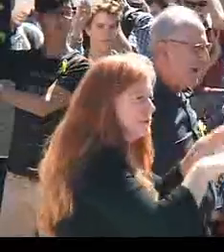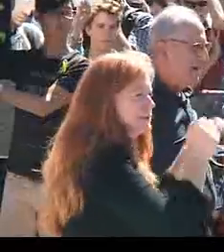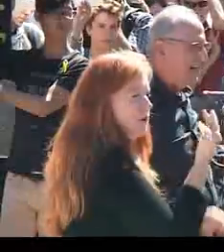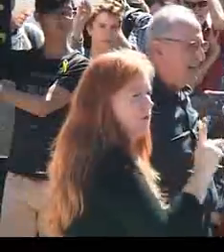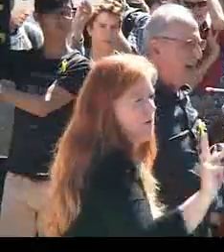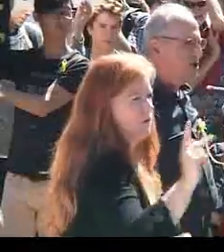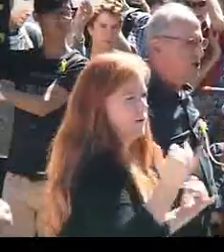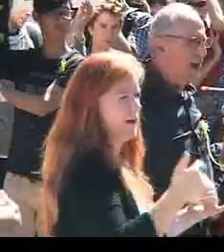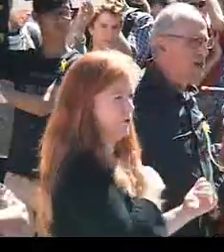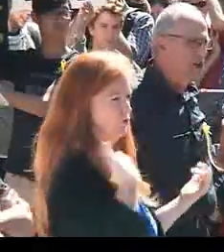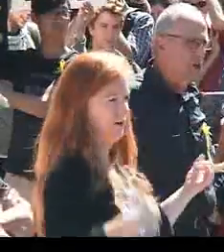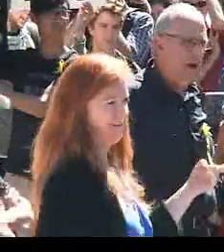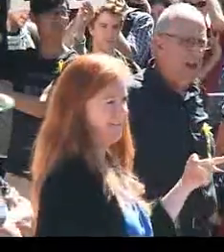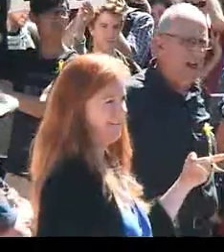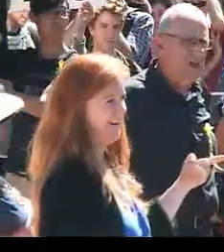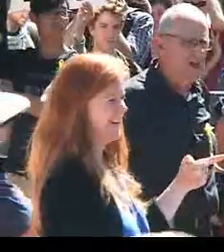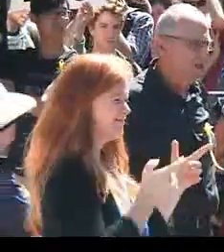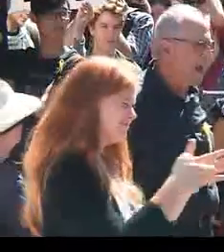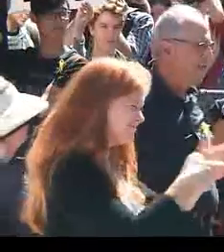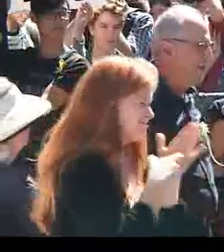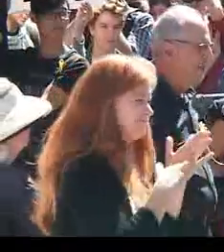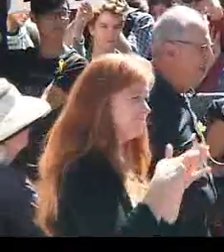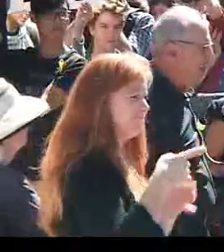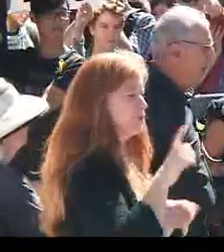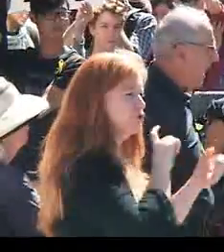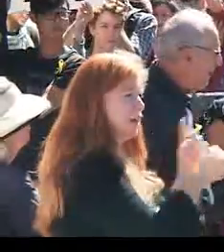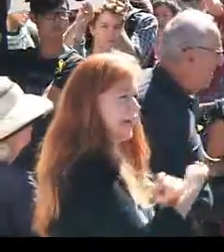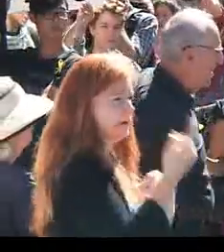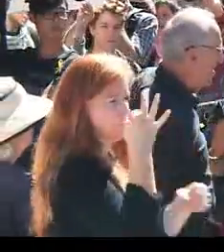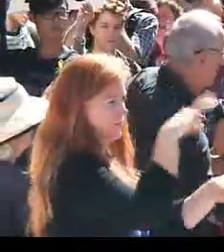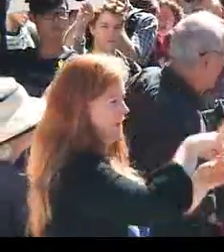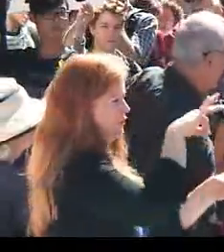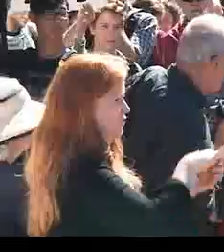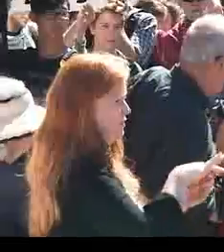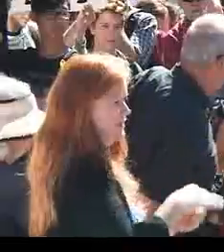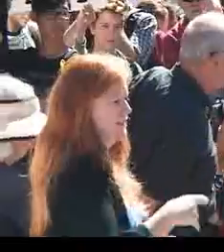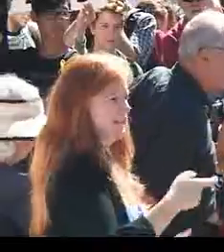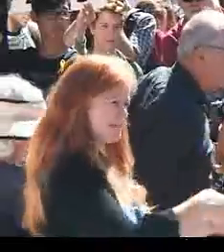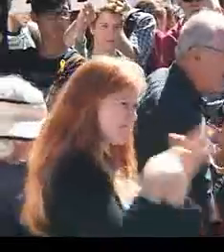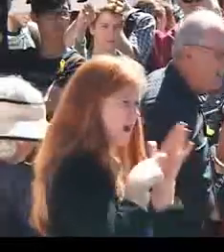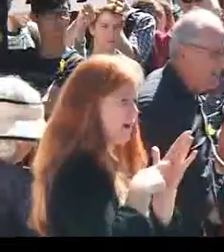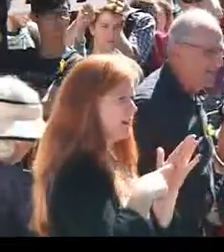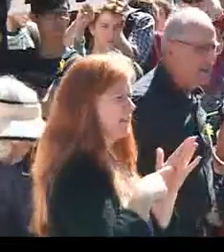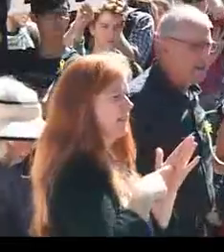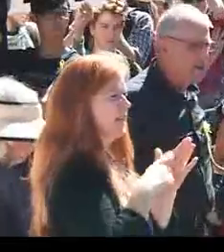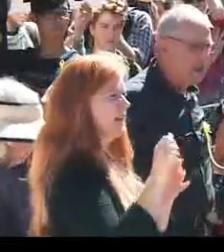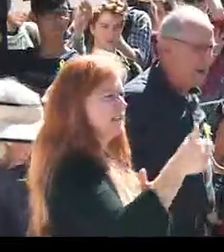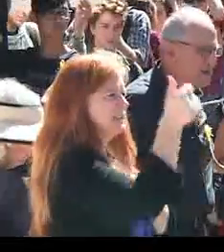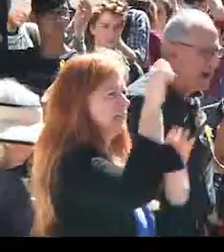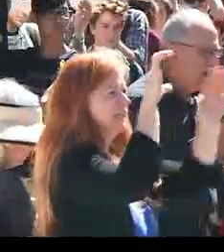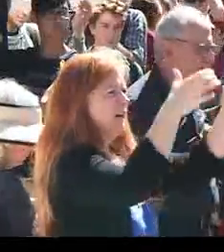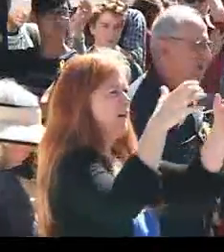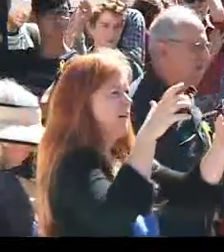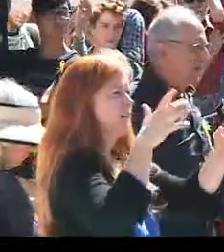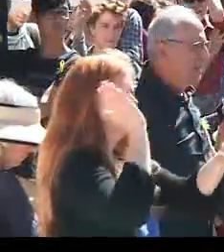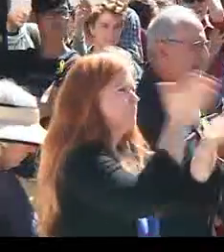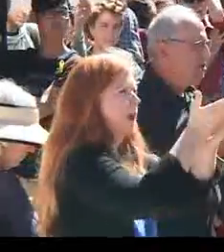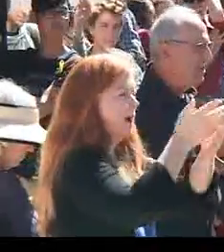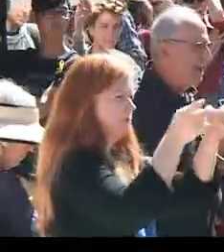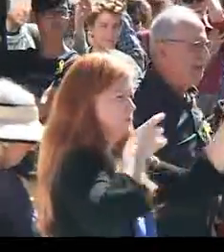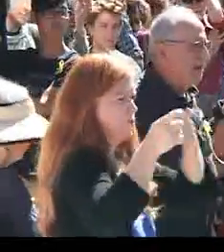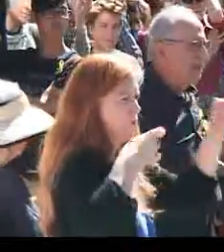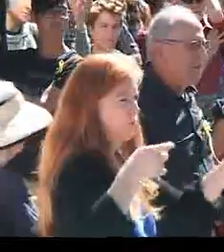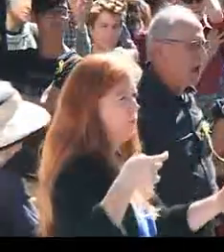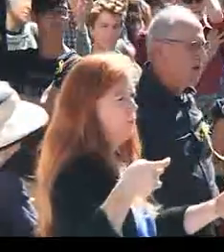are demanding a change in the way elections happen. They are demanding the executive stand down, and